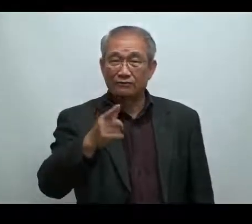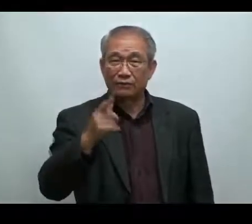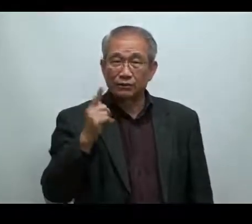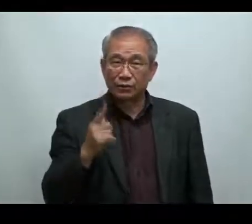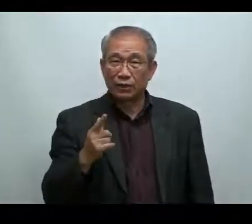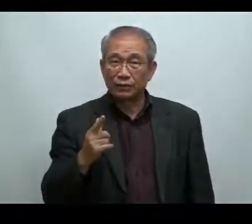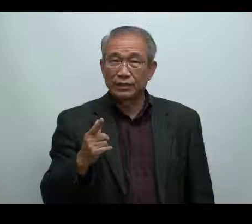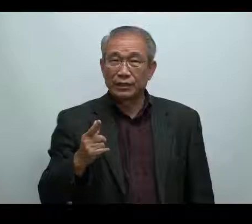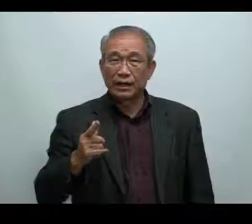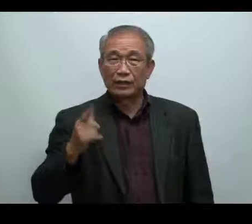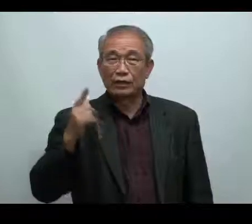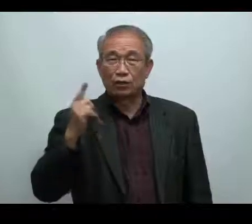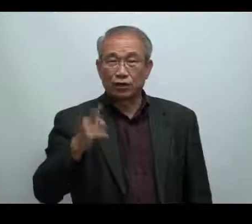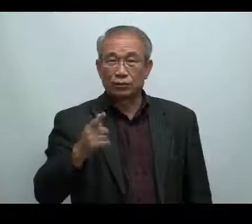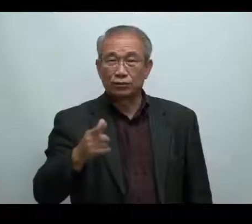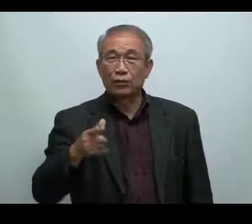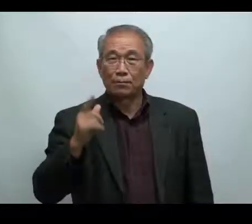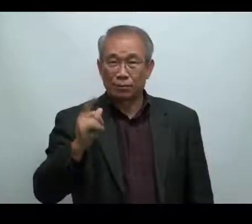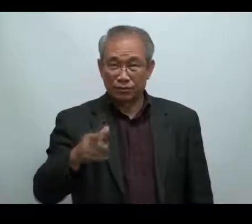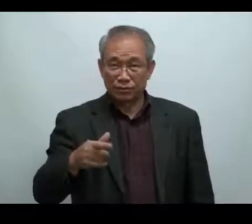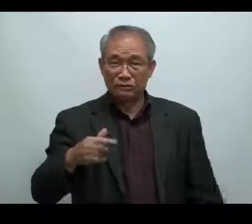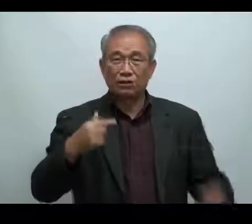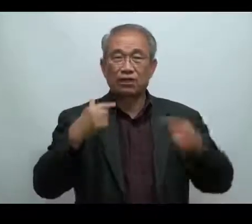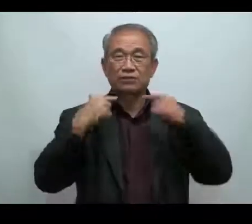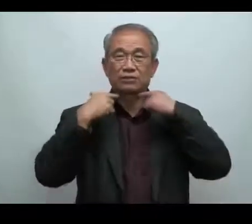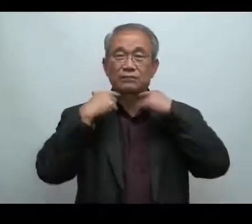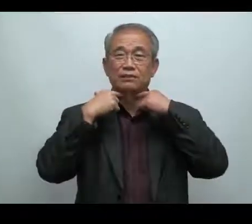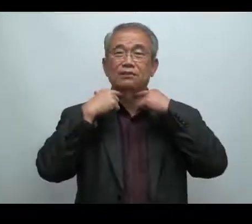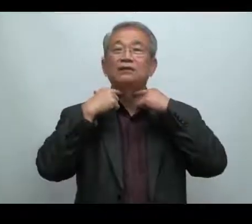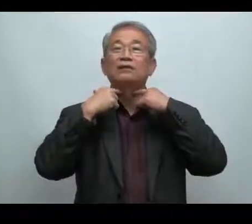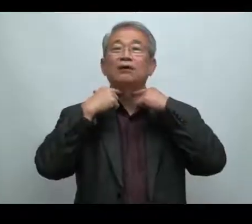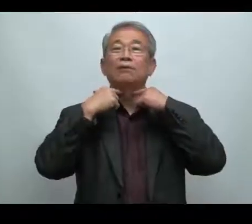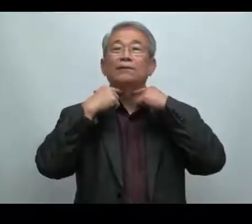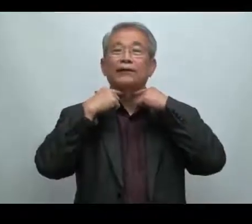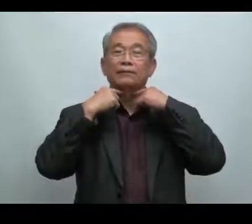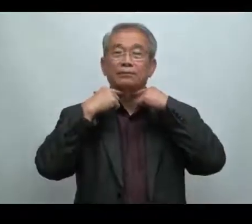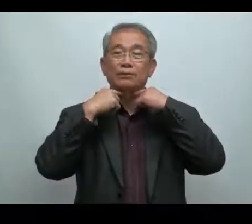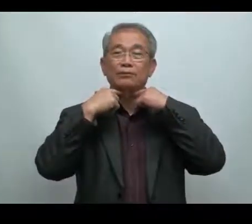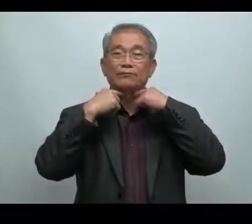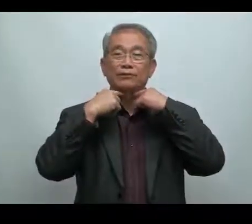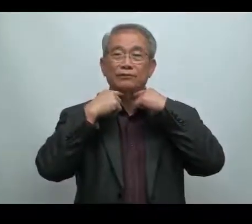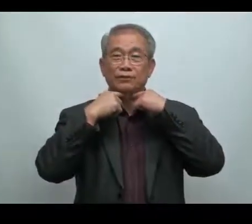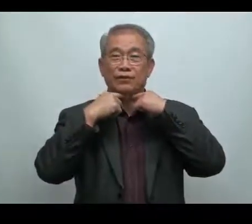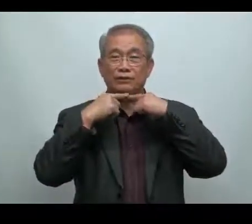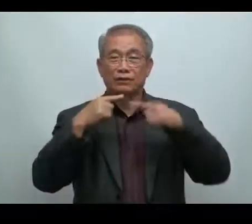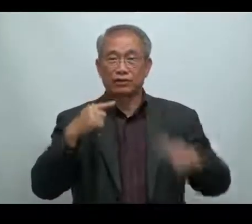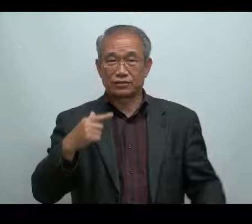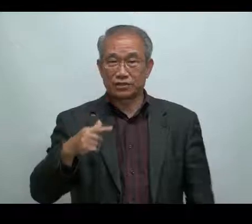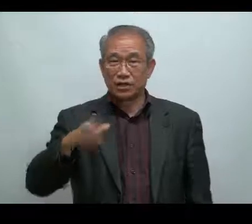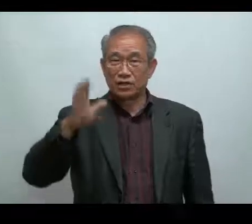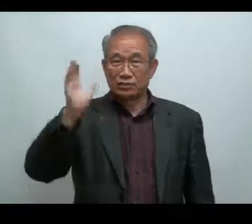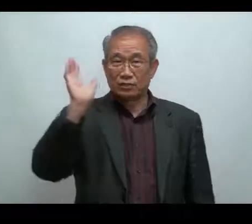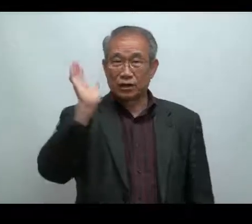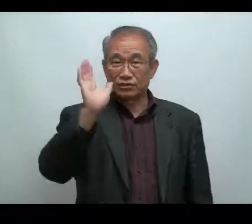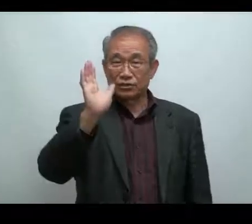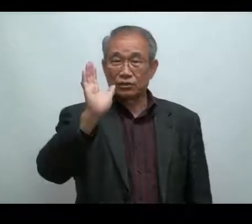what we call a glottoplosive. The glottis means the opening between your vocal folds is called the glottis. So glottis,